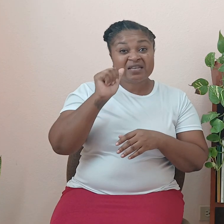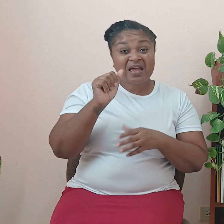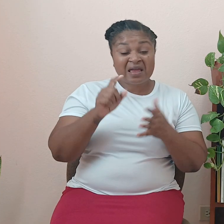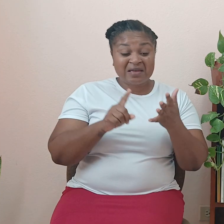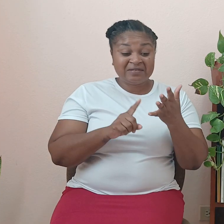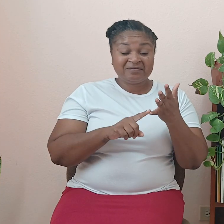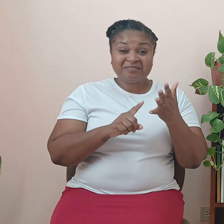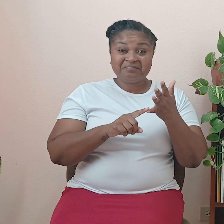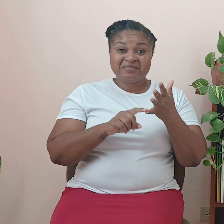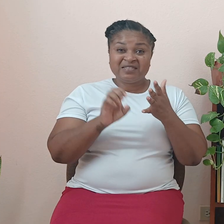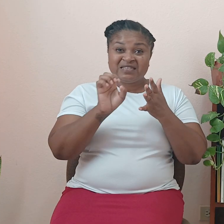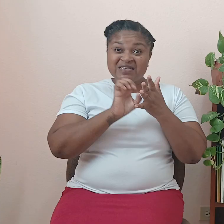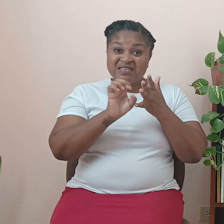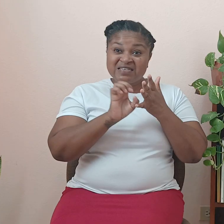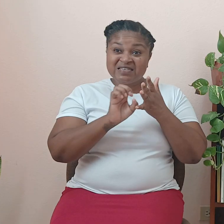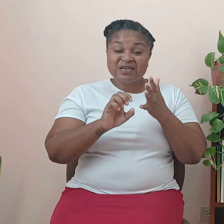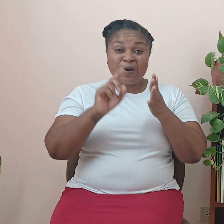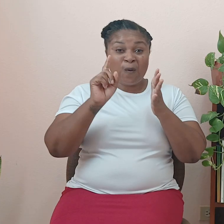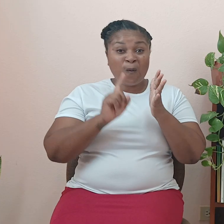And E. Once per week.